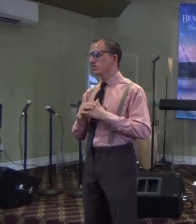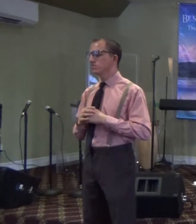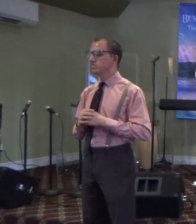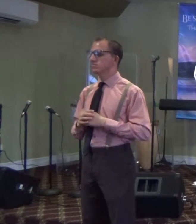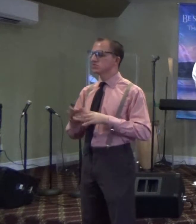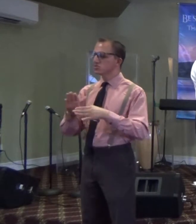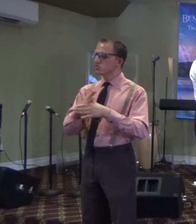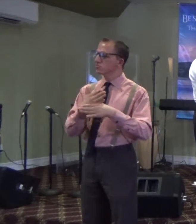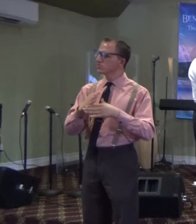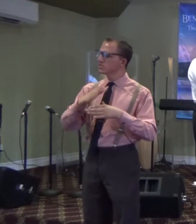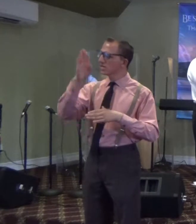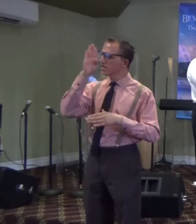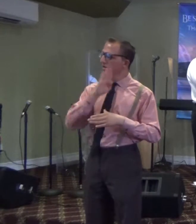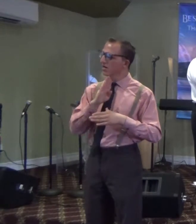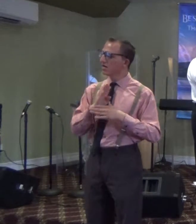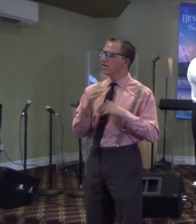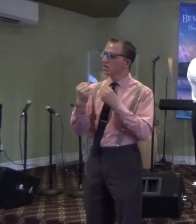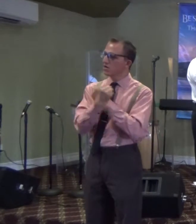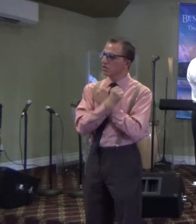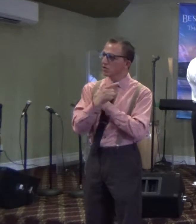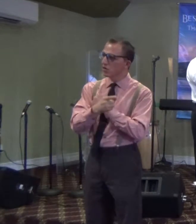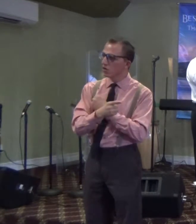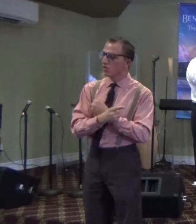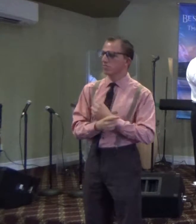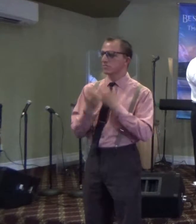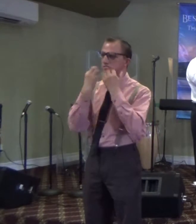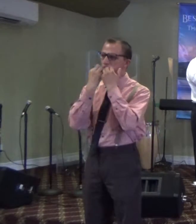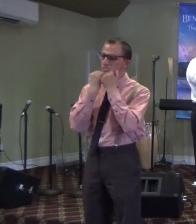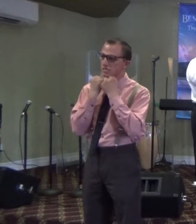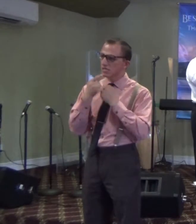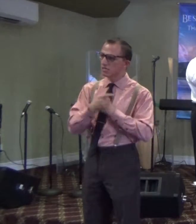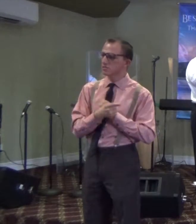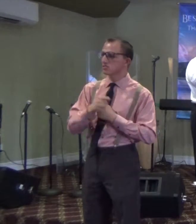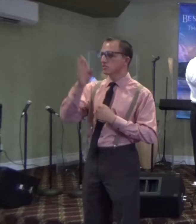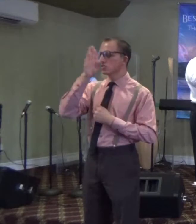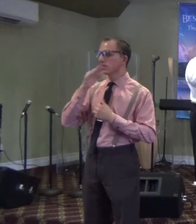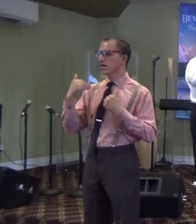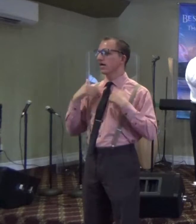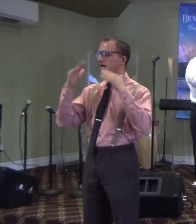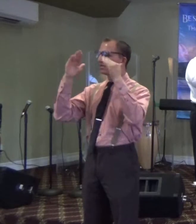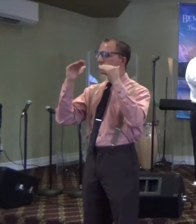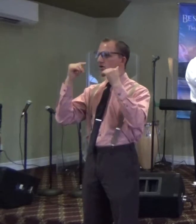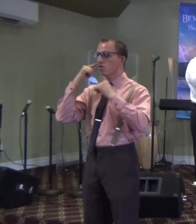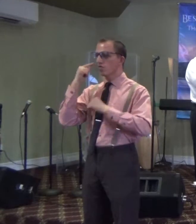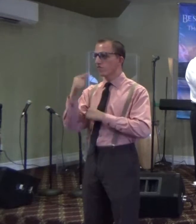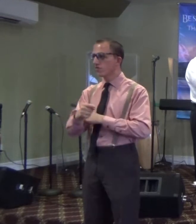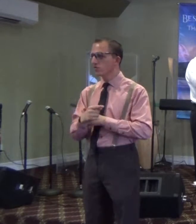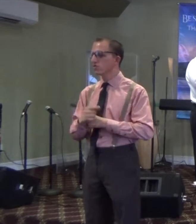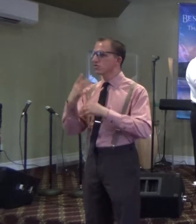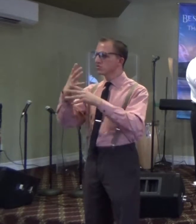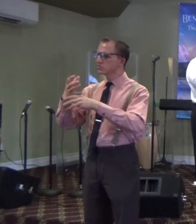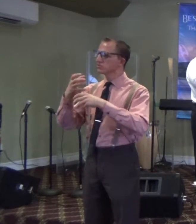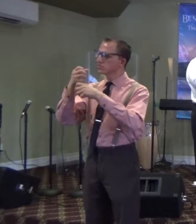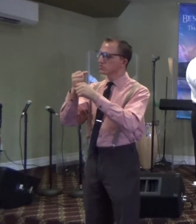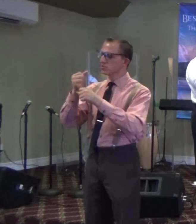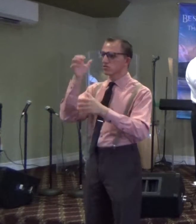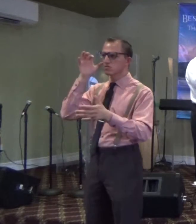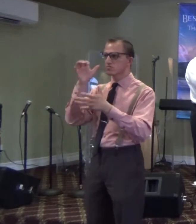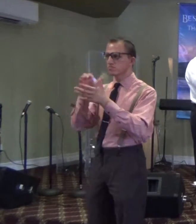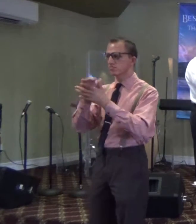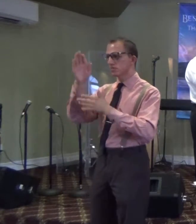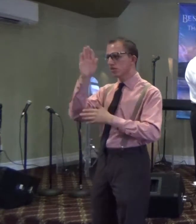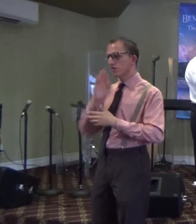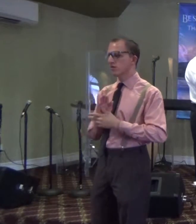vision la visión de Dios, that God has, la esperanza de the Dios, hope of God, la fe en Dios, the faith in